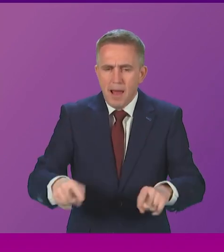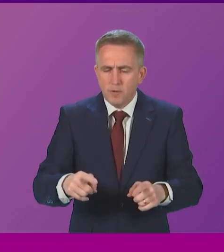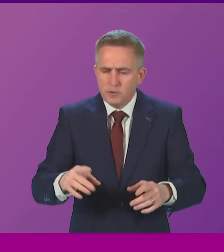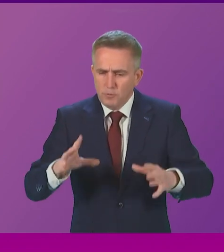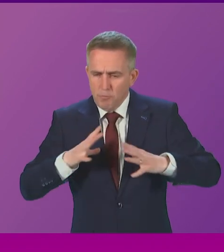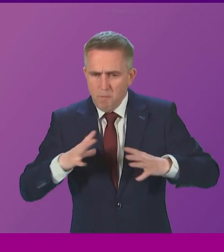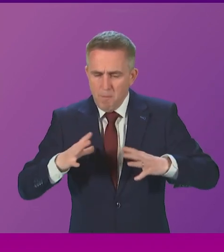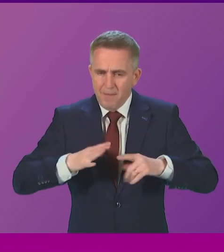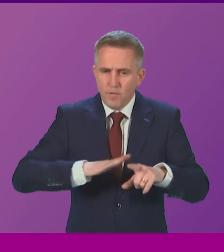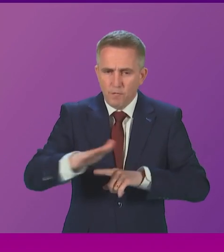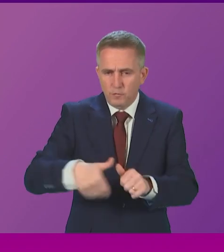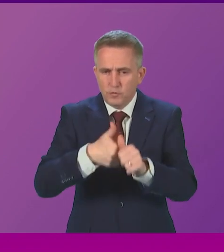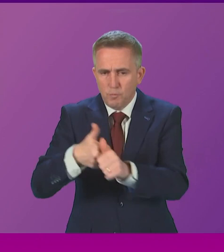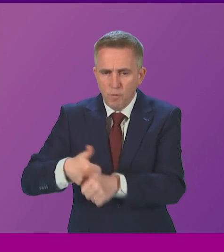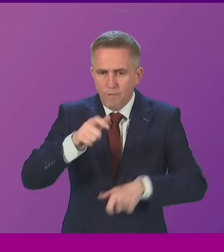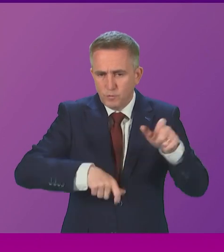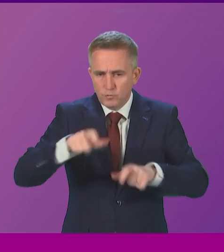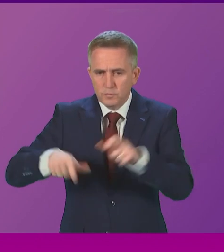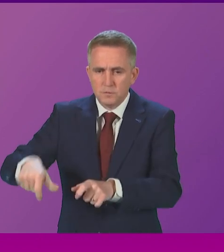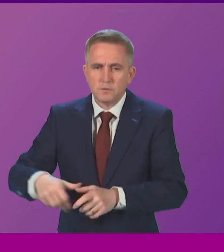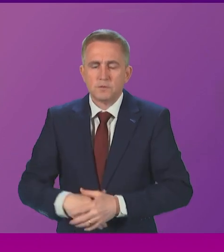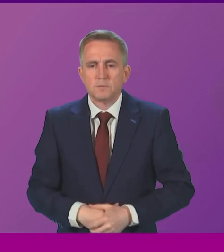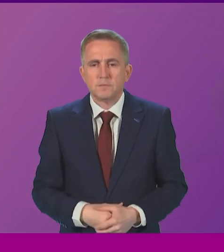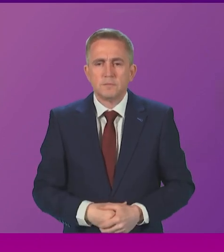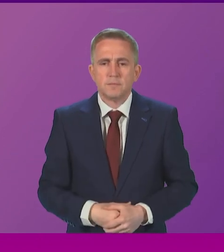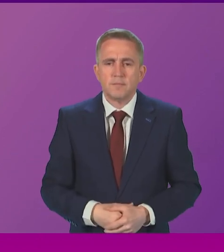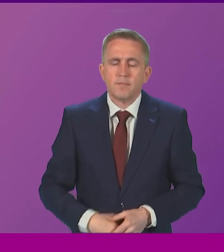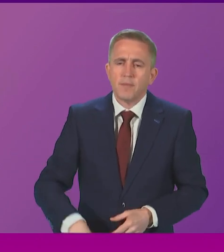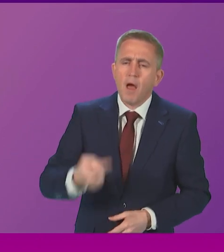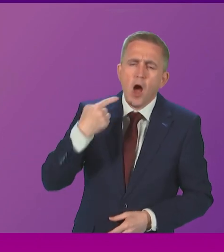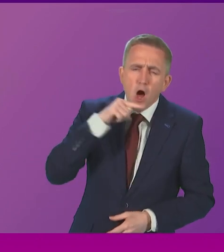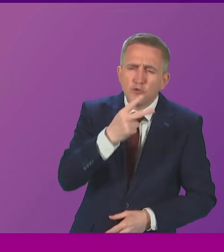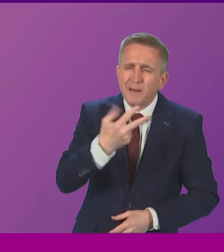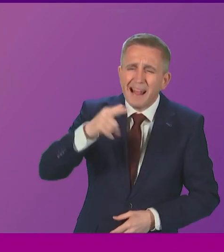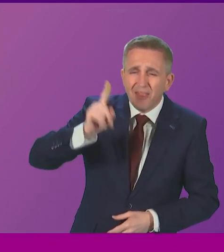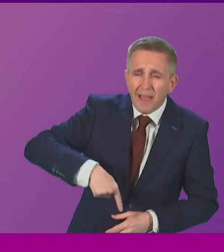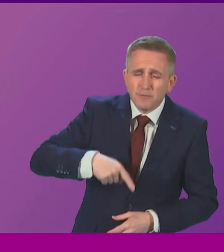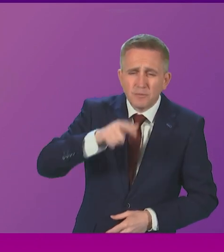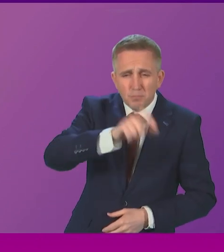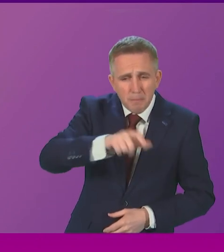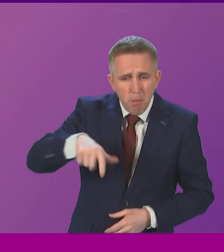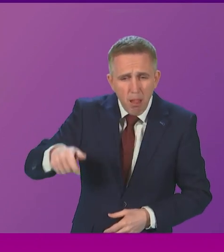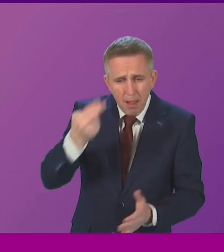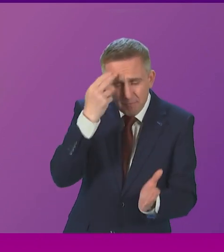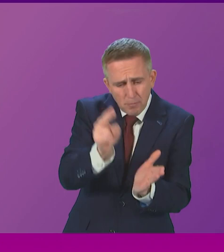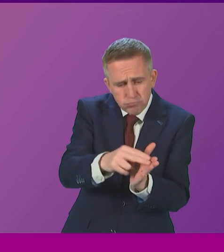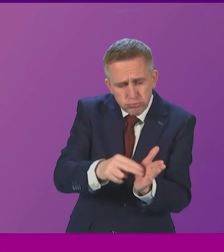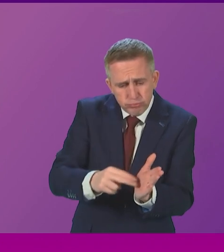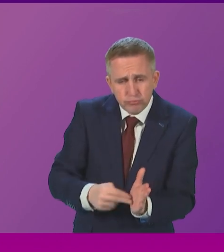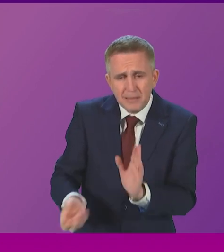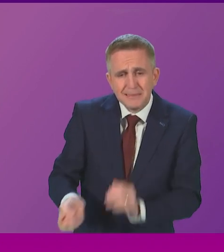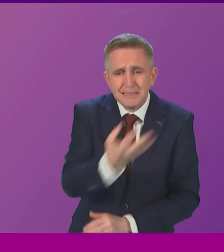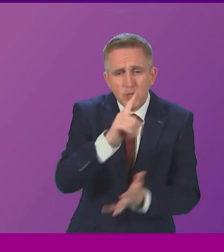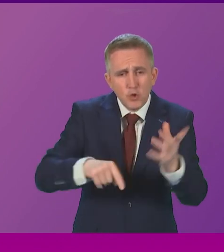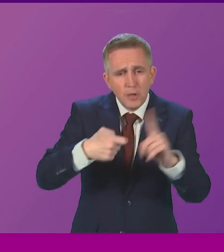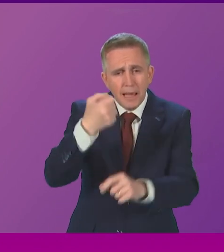students across the country. Katie Clarke. 128,000 people have signed a petition to the UK Government